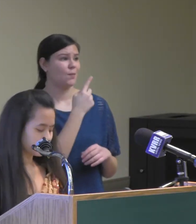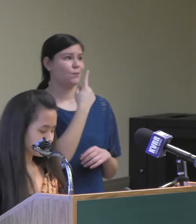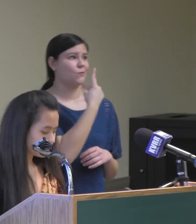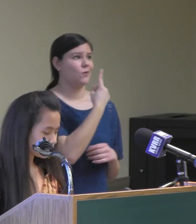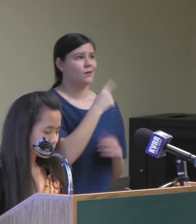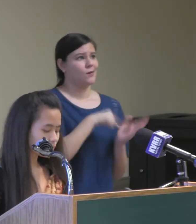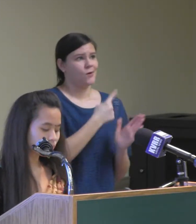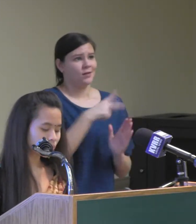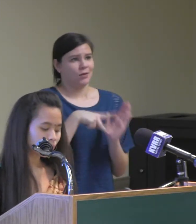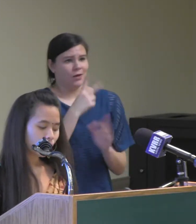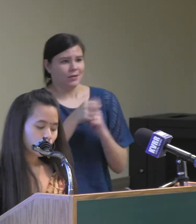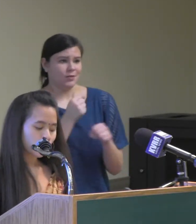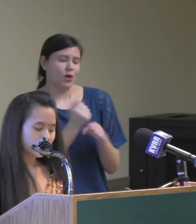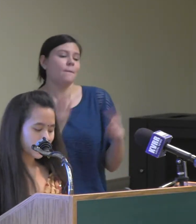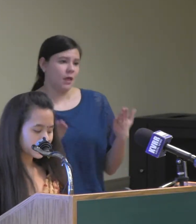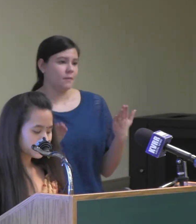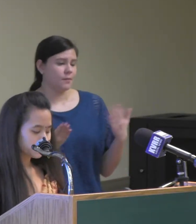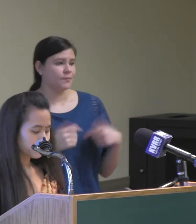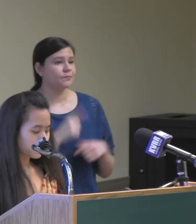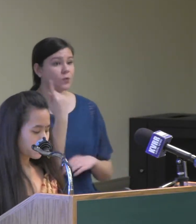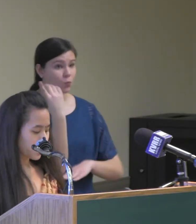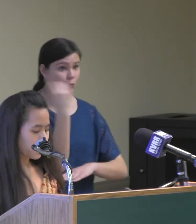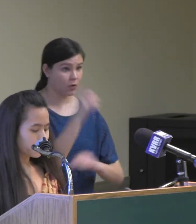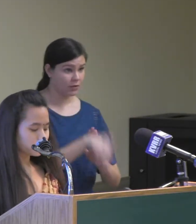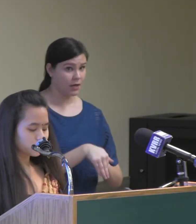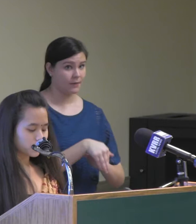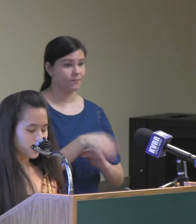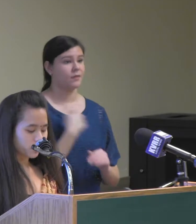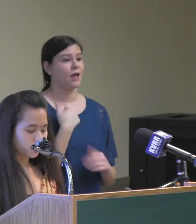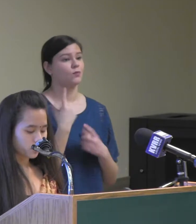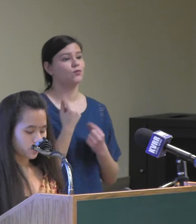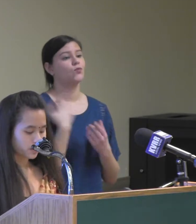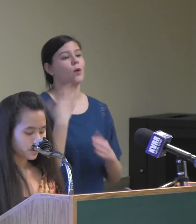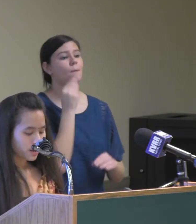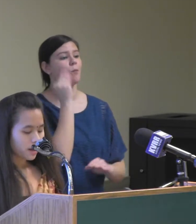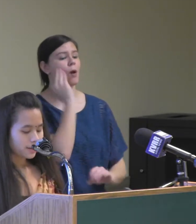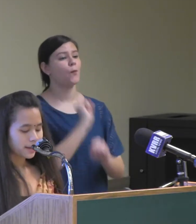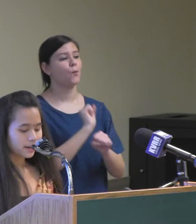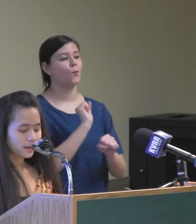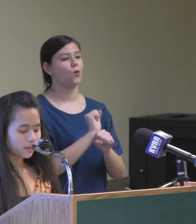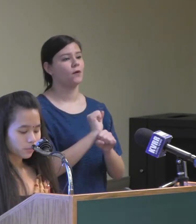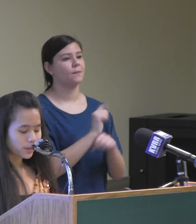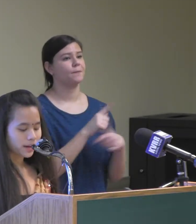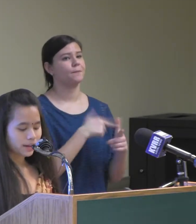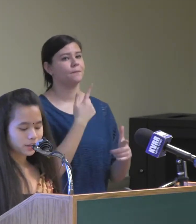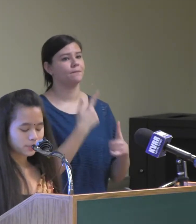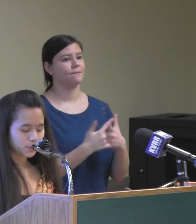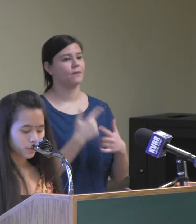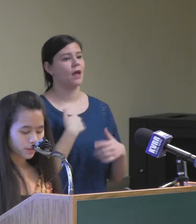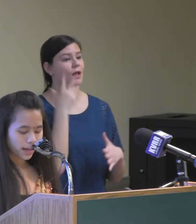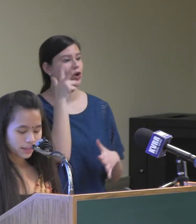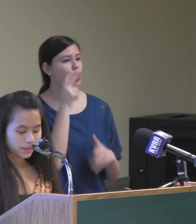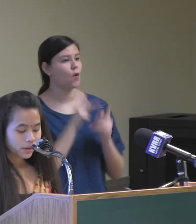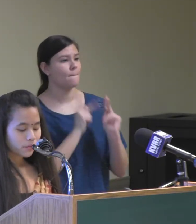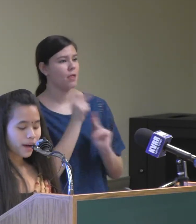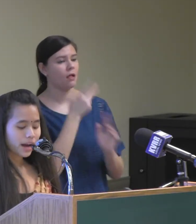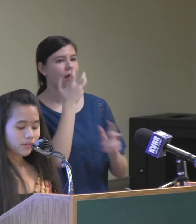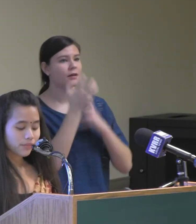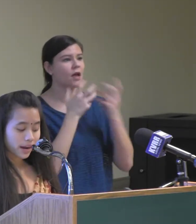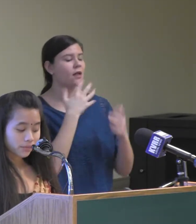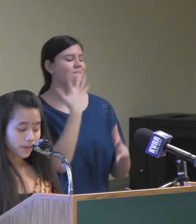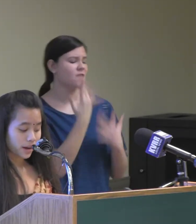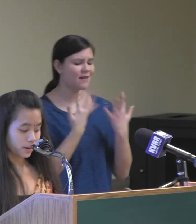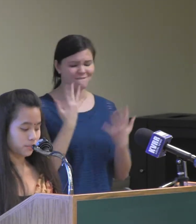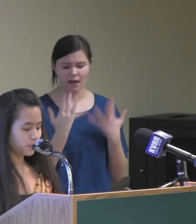year. One night, I was doing my homework. Then, when I heard people yelling,